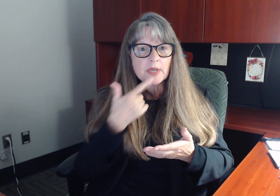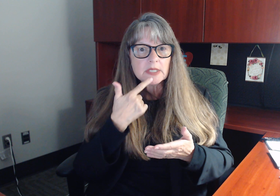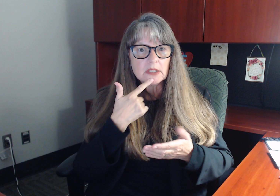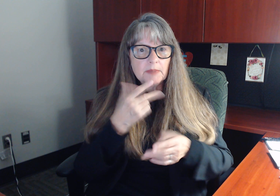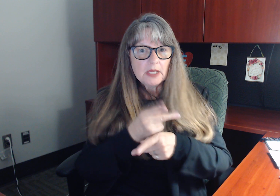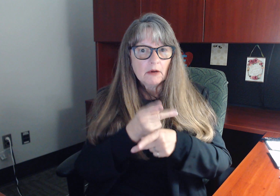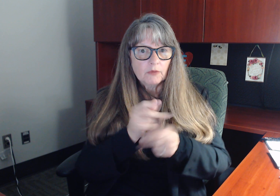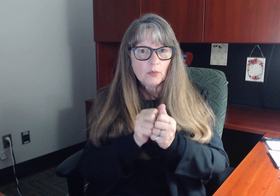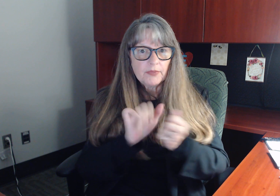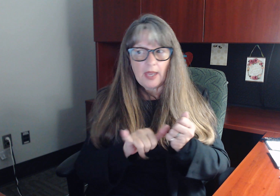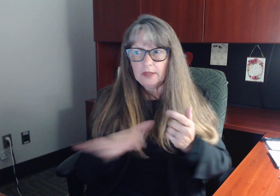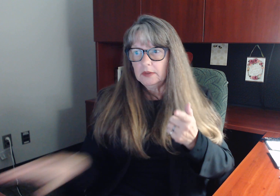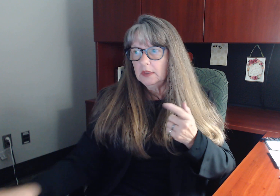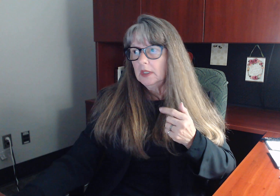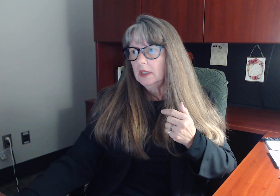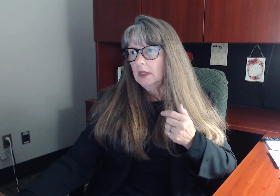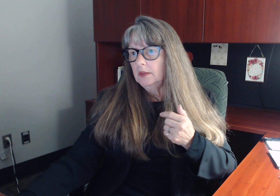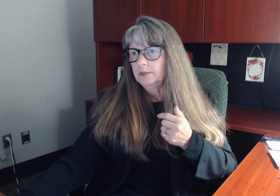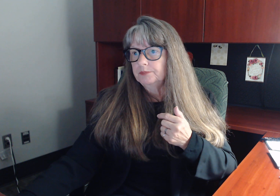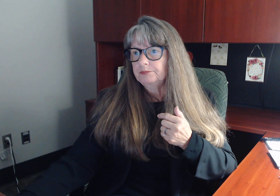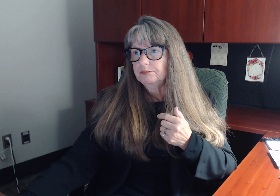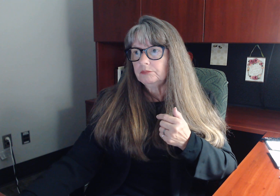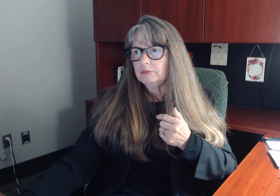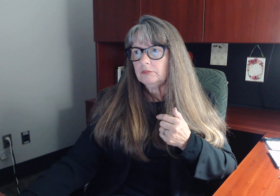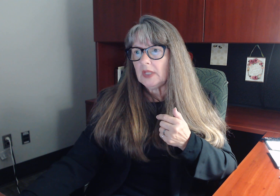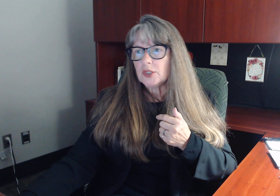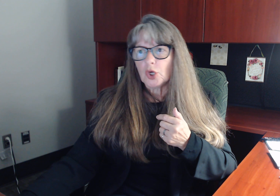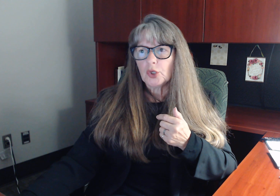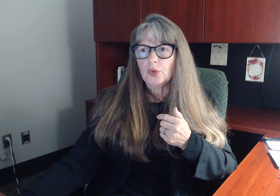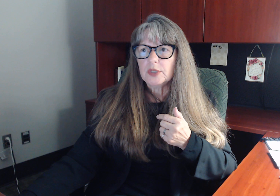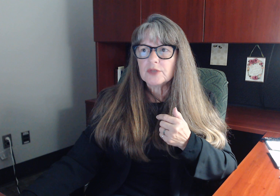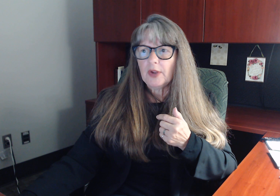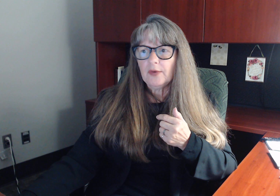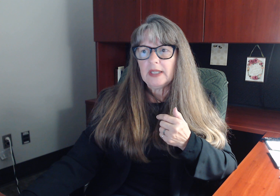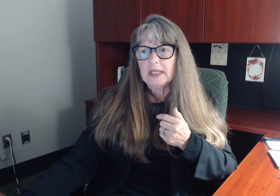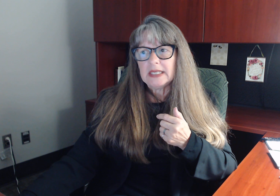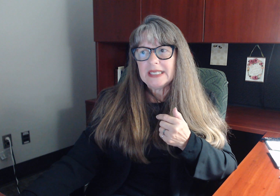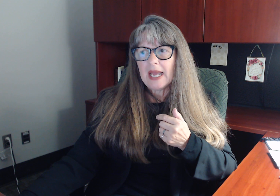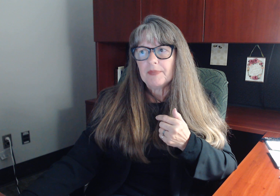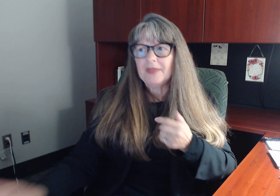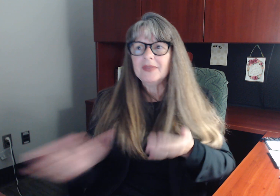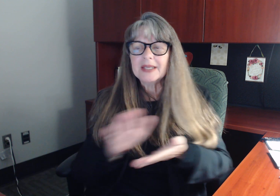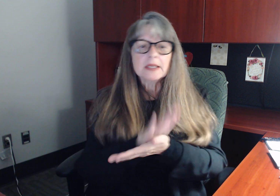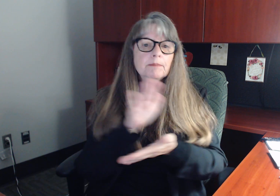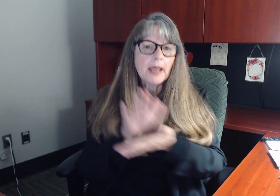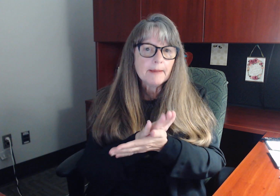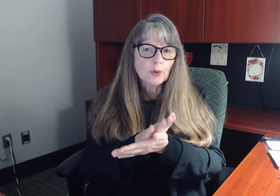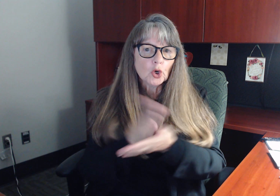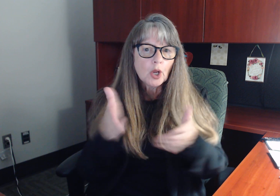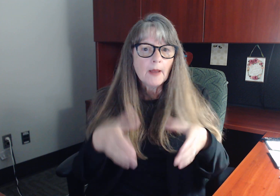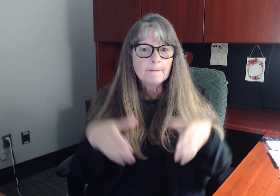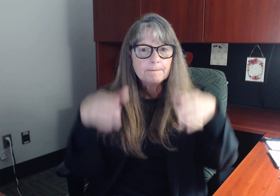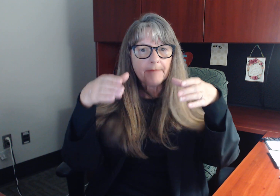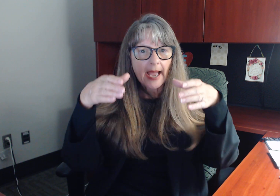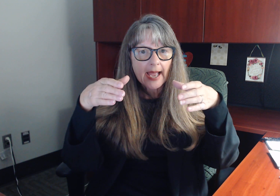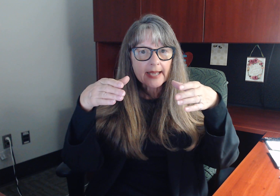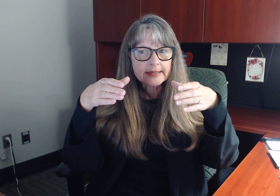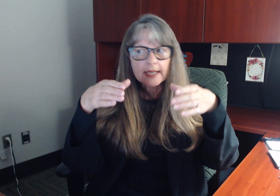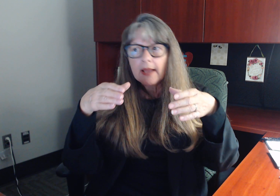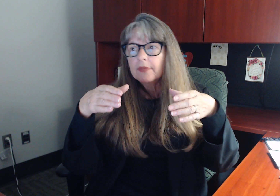to be careful with that. This article is very in depth, and they said paper bags, they